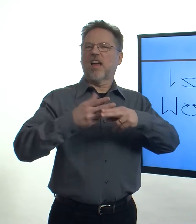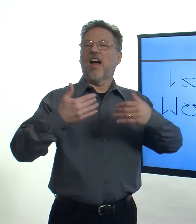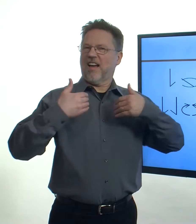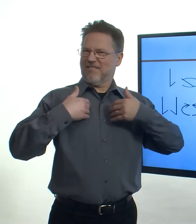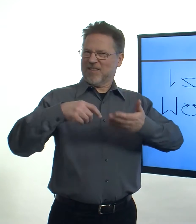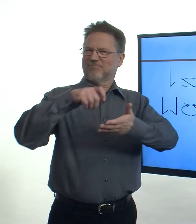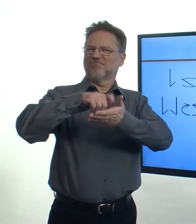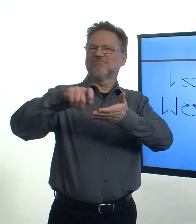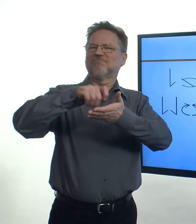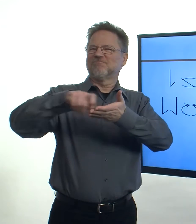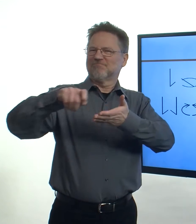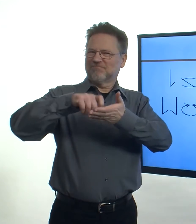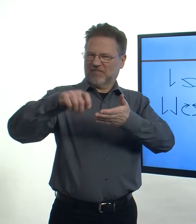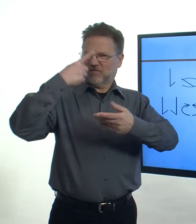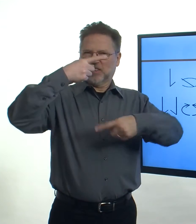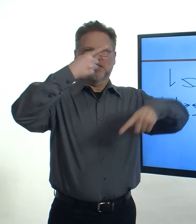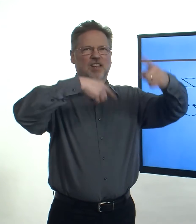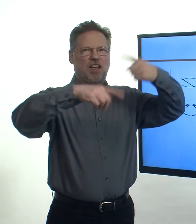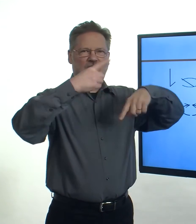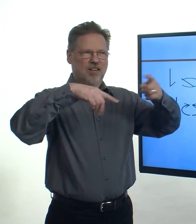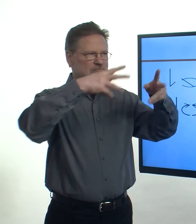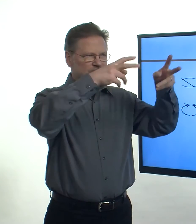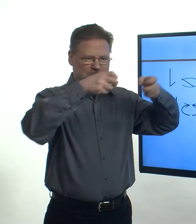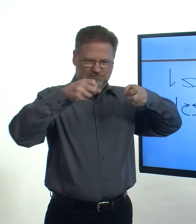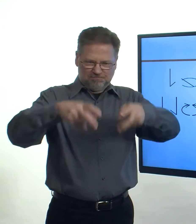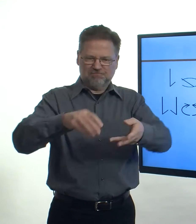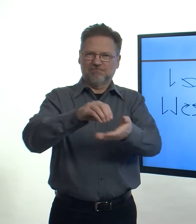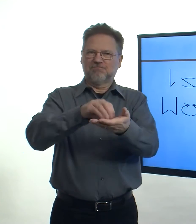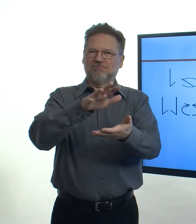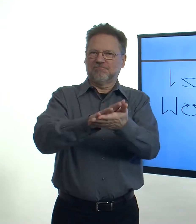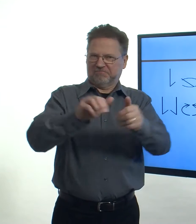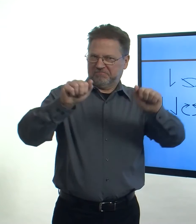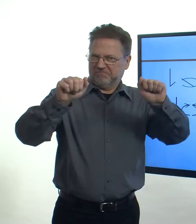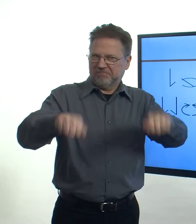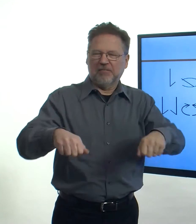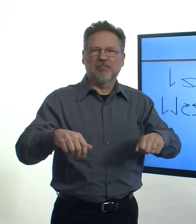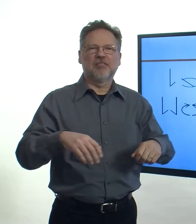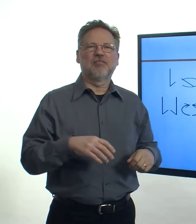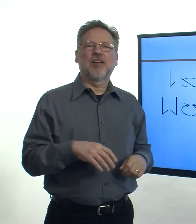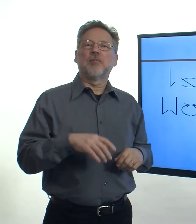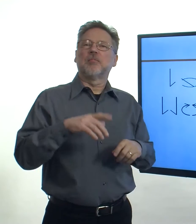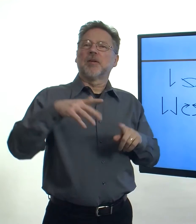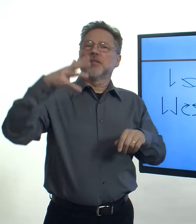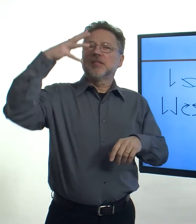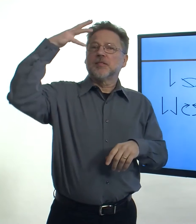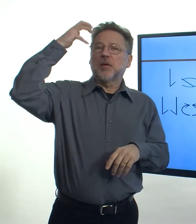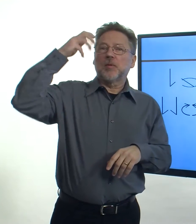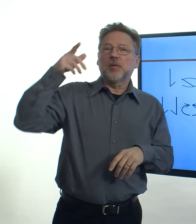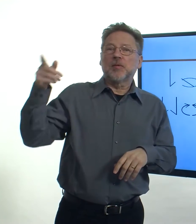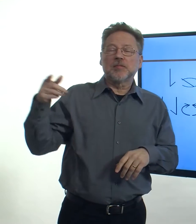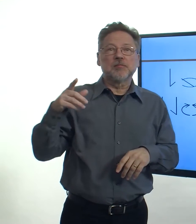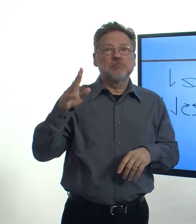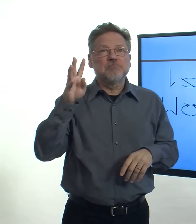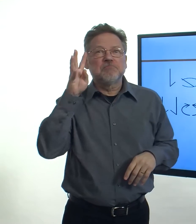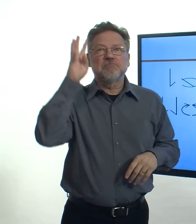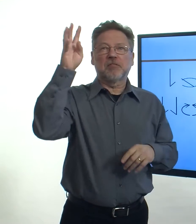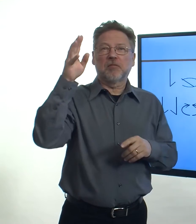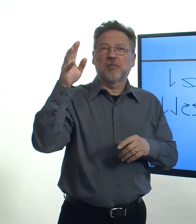Earlier, I mentioned a way of writing to, in effect, put signs on paper. But William Stokoe didn't invent